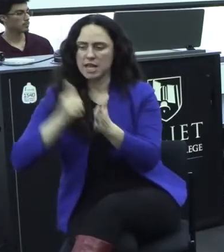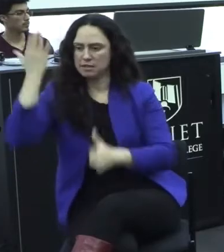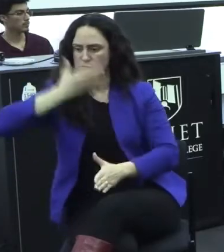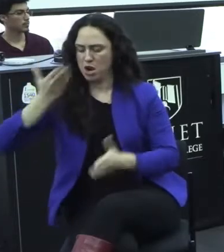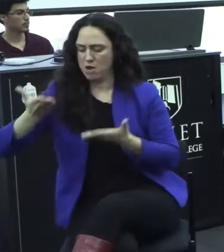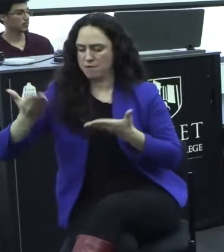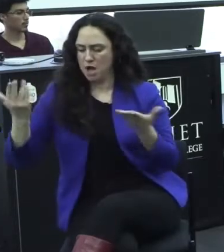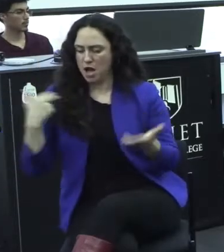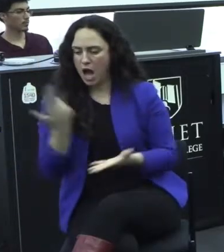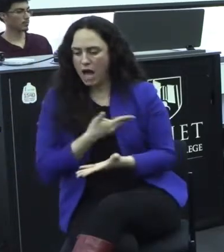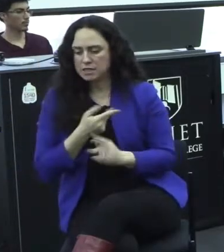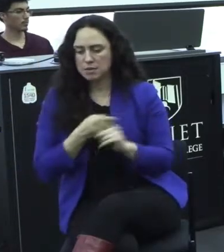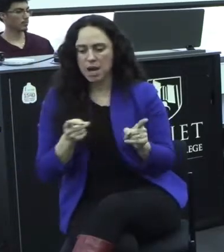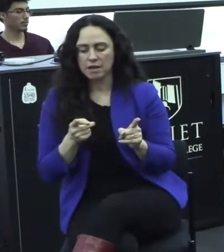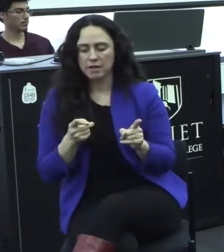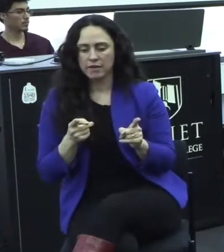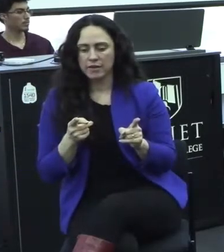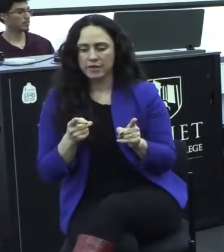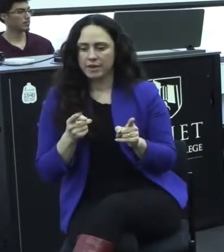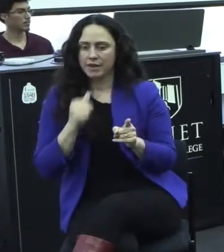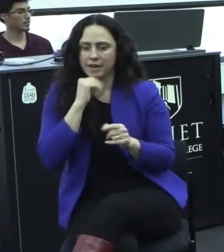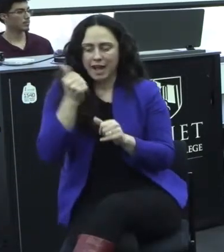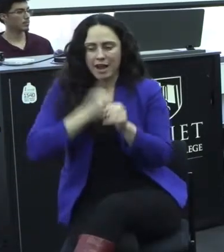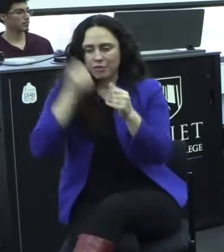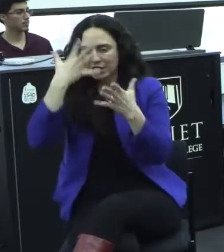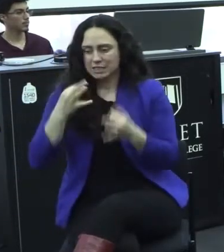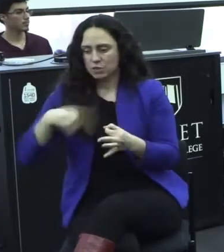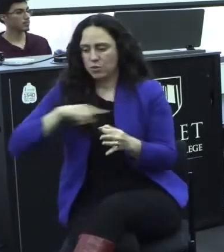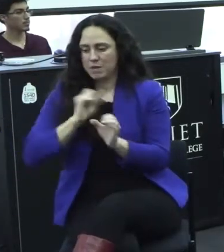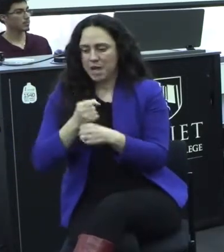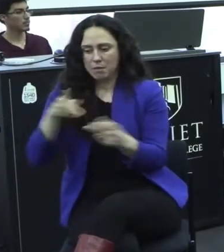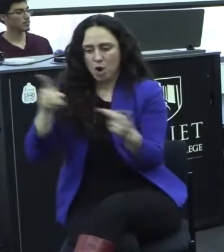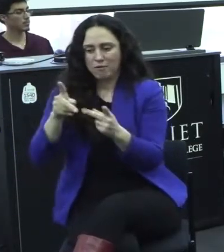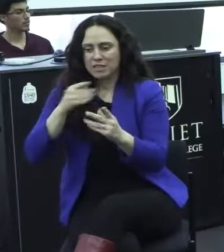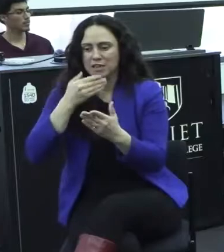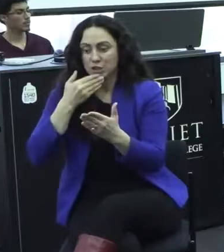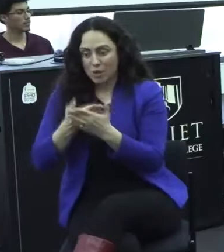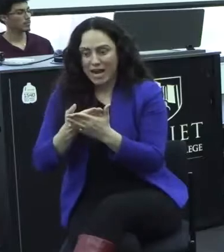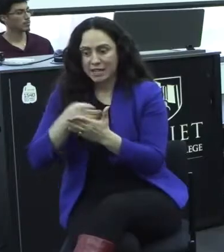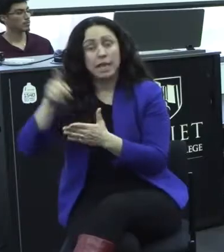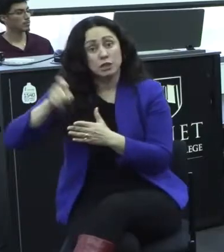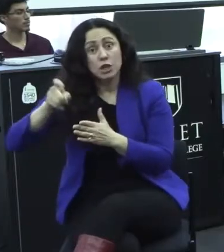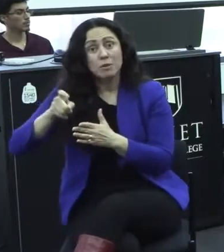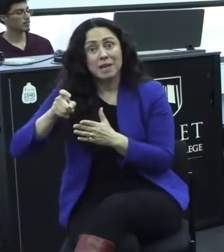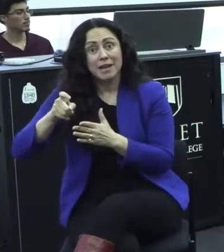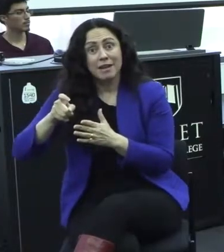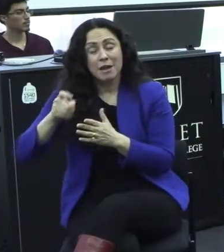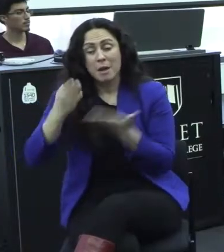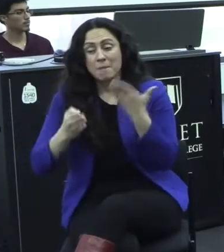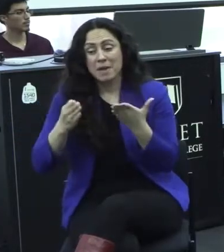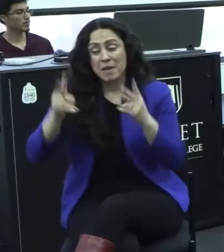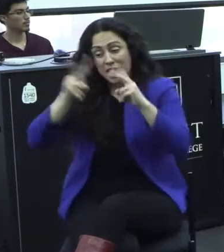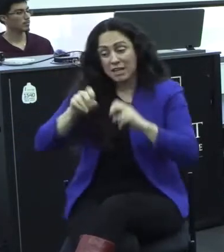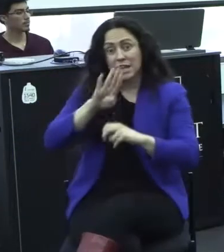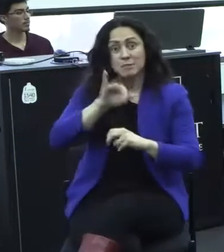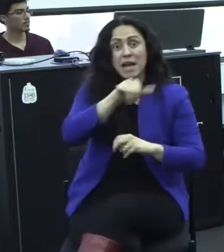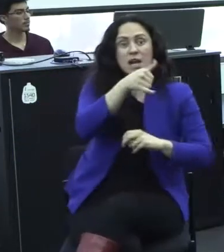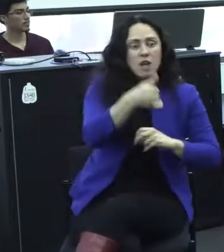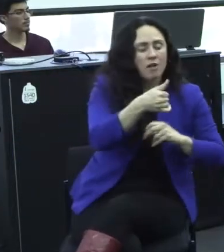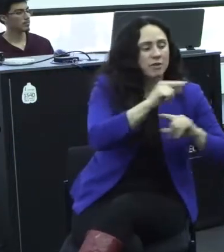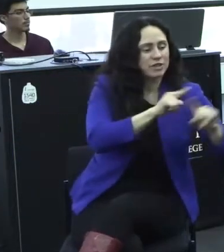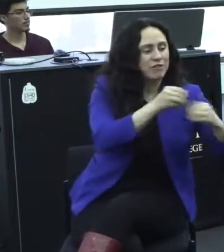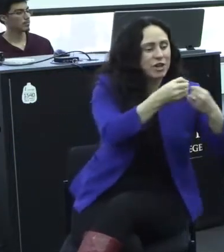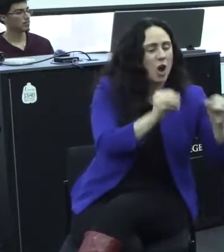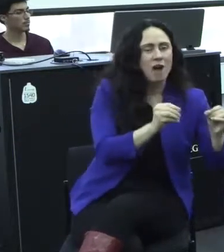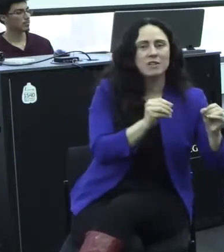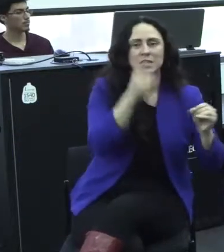us, but I won't say that every decision we make is perfect and great, and it should be looked at by another office, because we need to work through these things